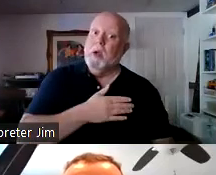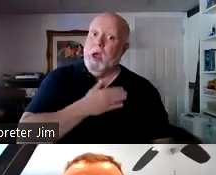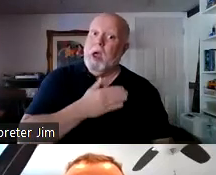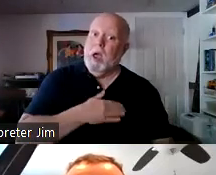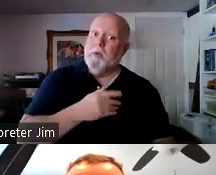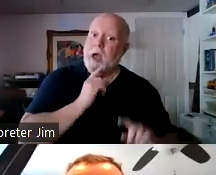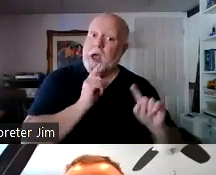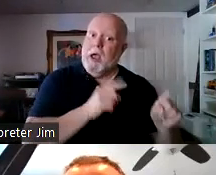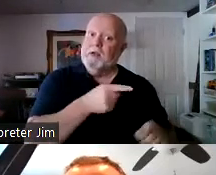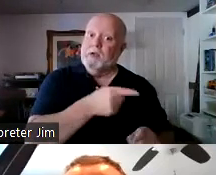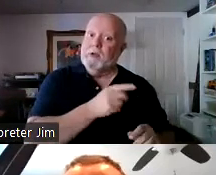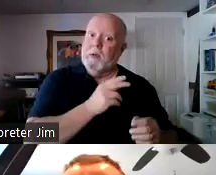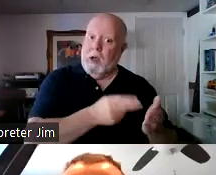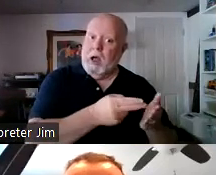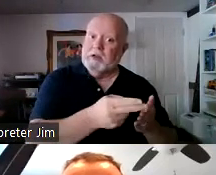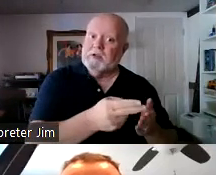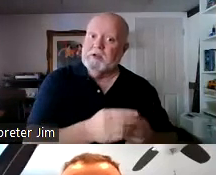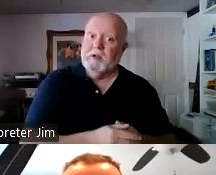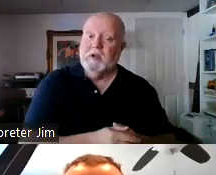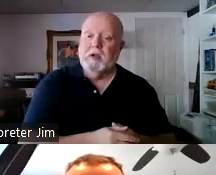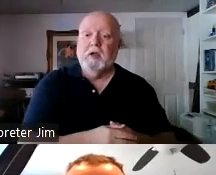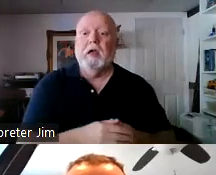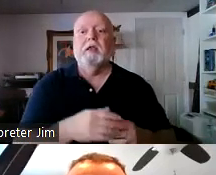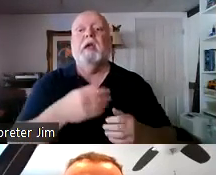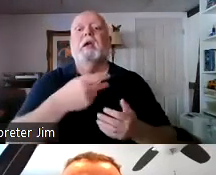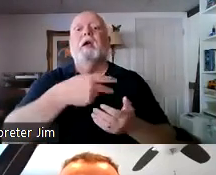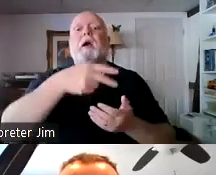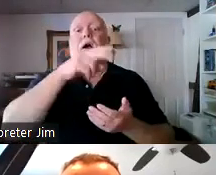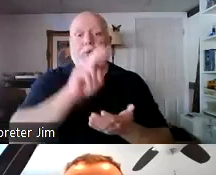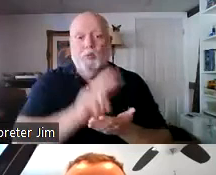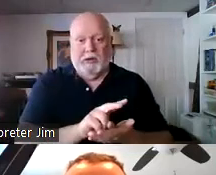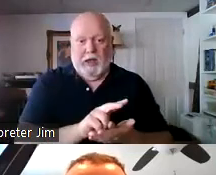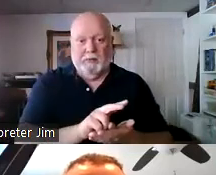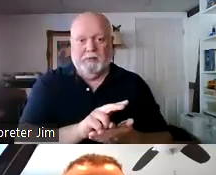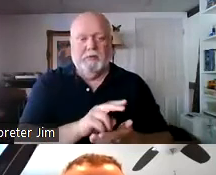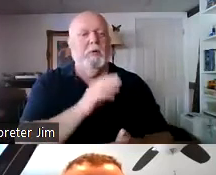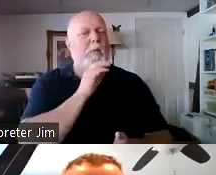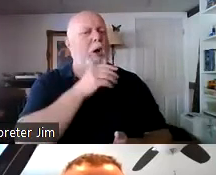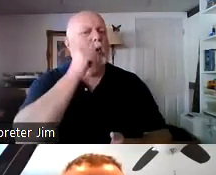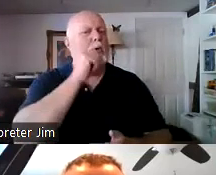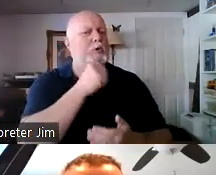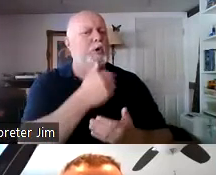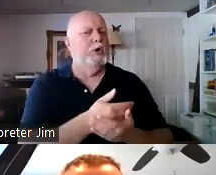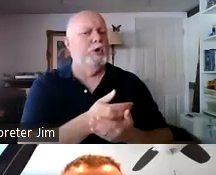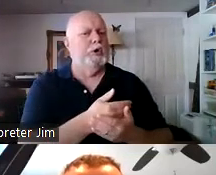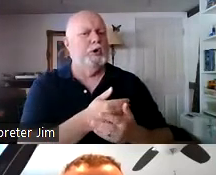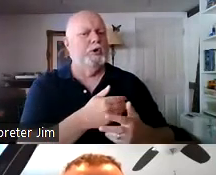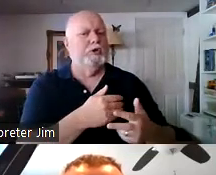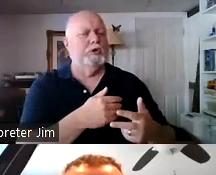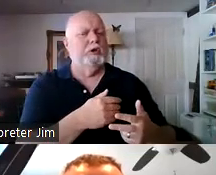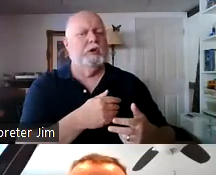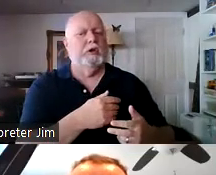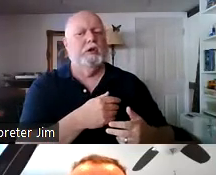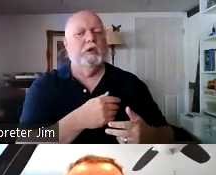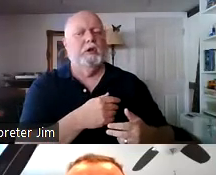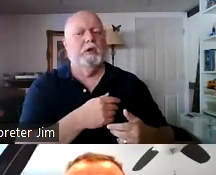honestly. When I fell into my relapse, my daughter in particular, my oldest, she was she